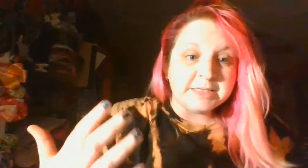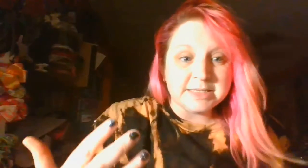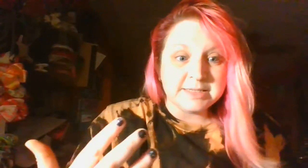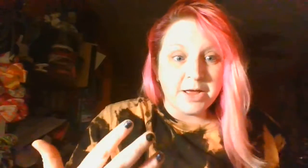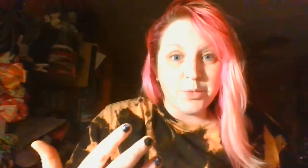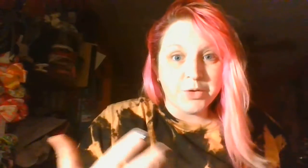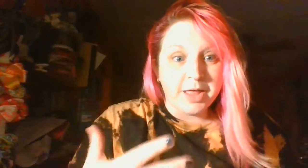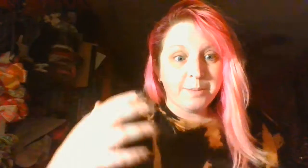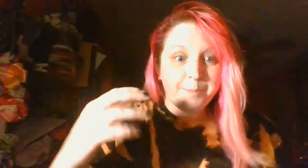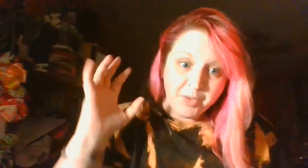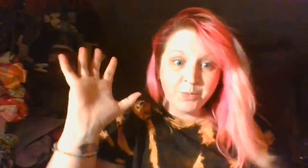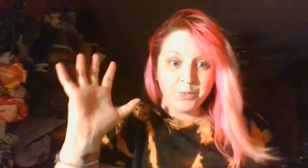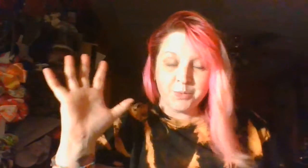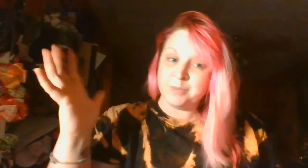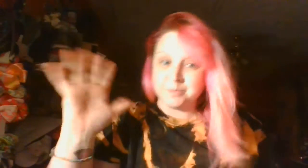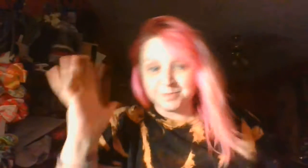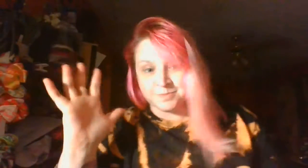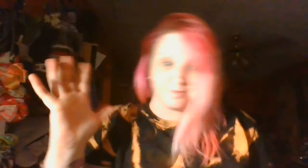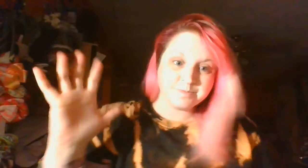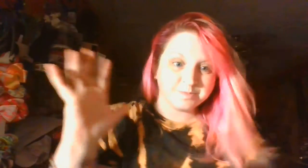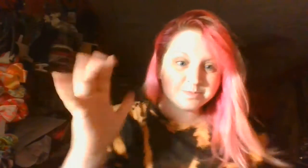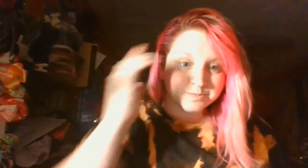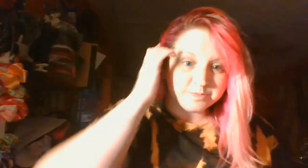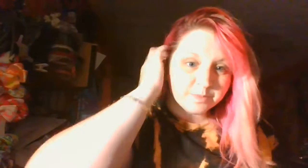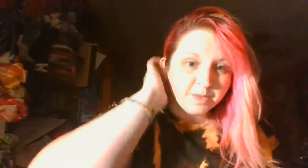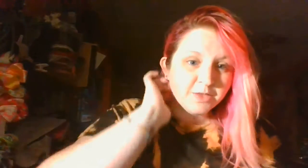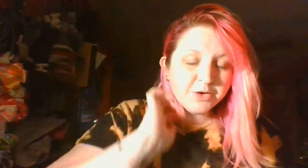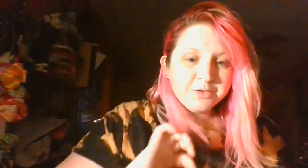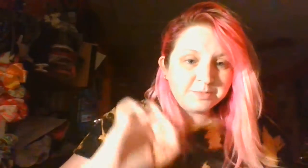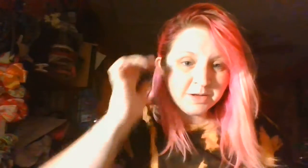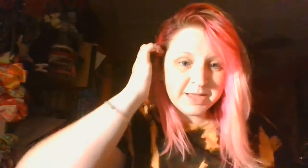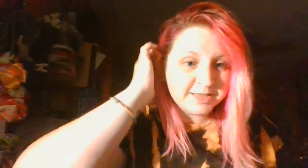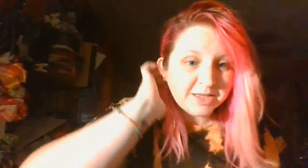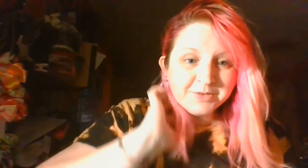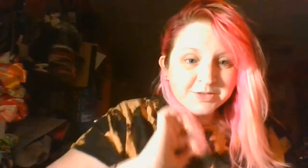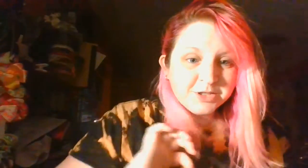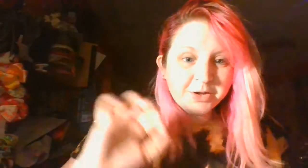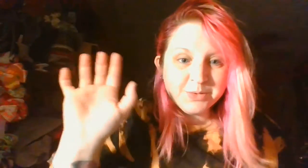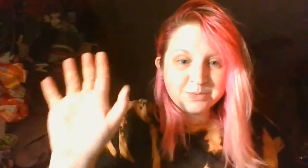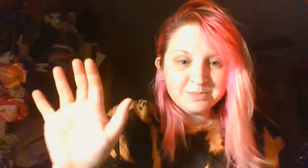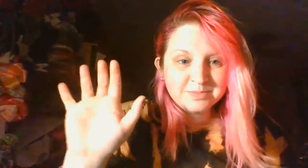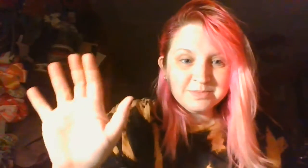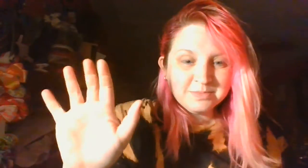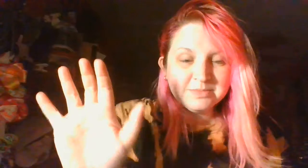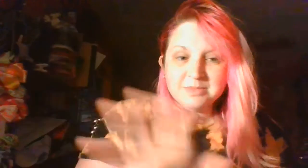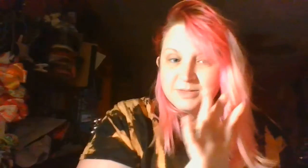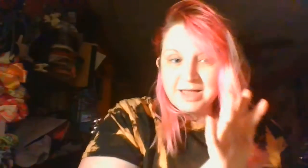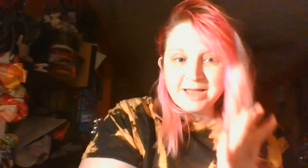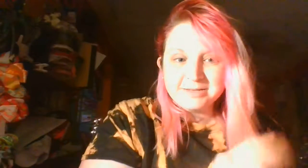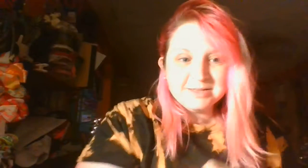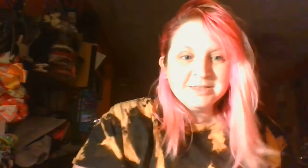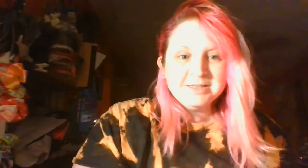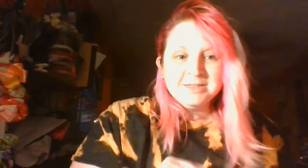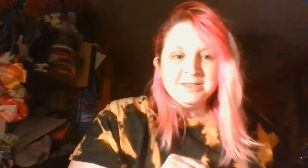performances that were like, boom. They're on the Ed Sullivan Show, that,